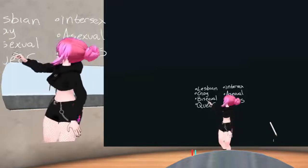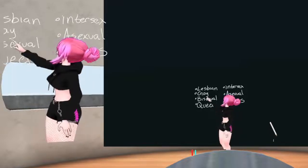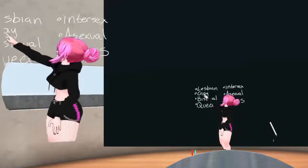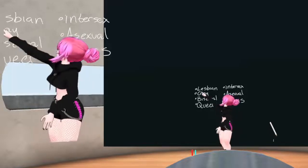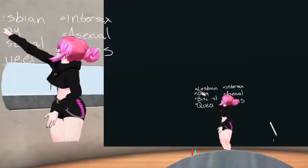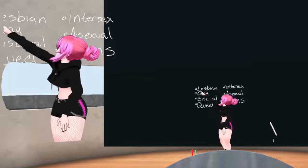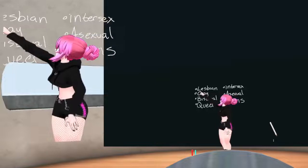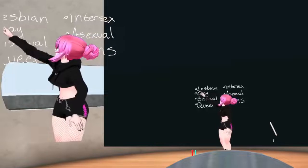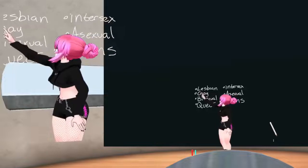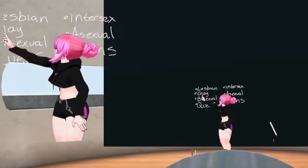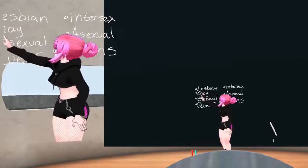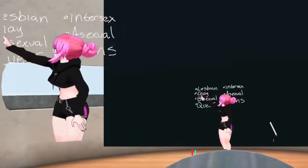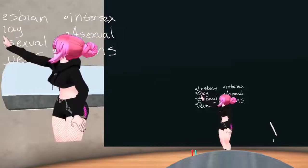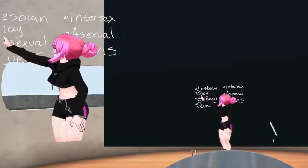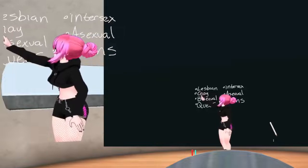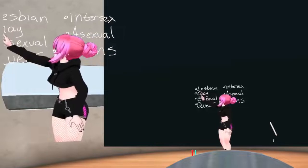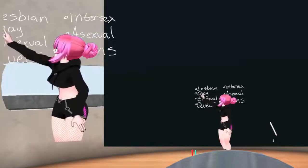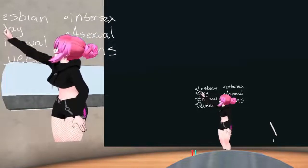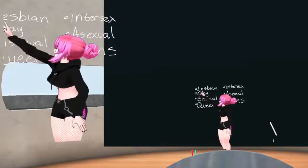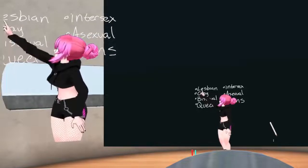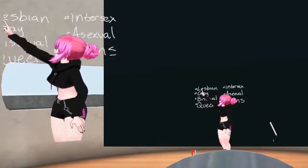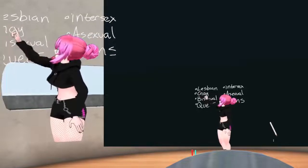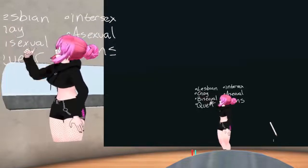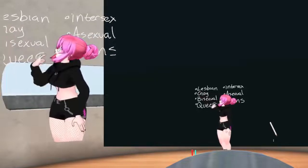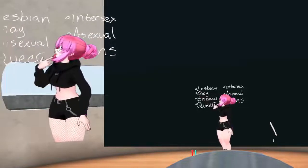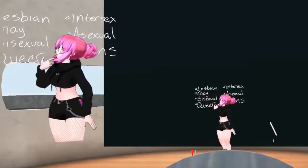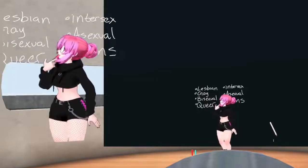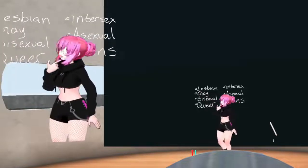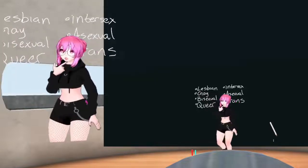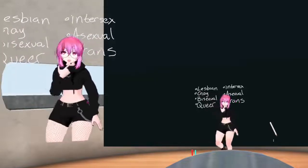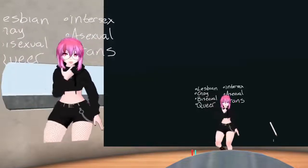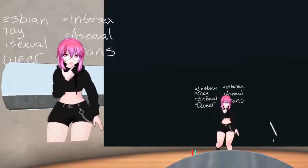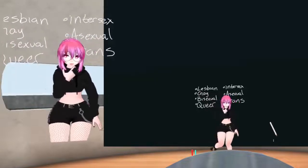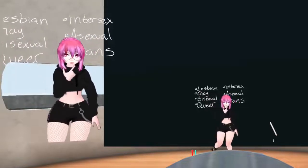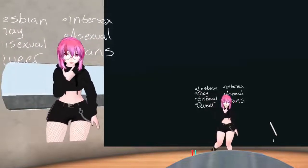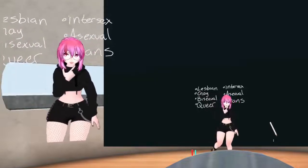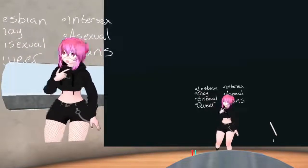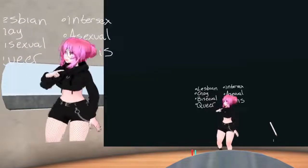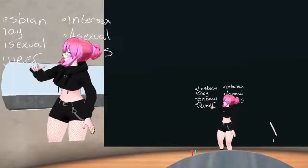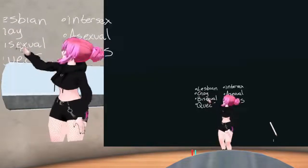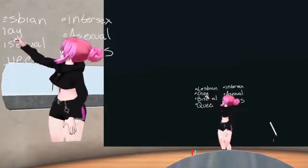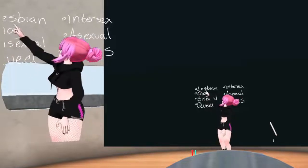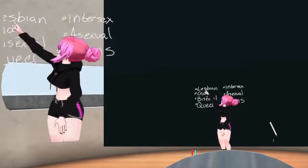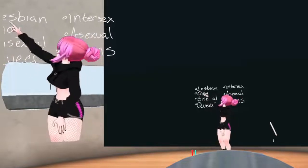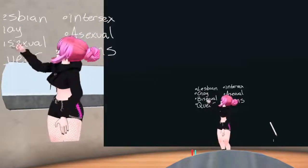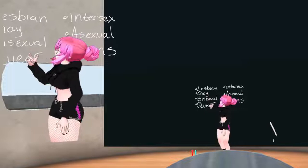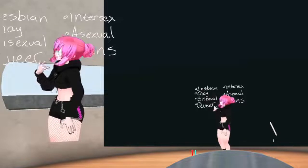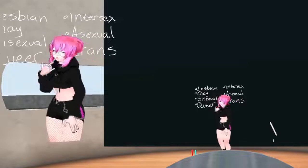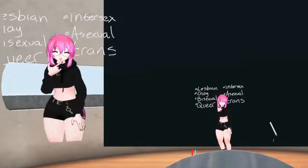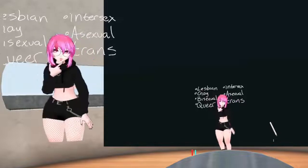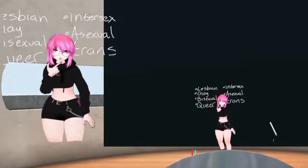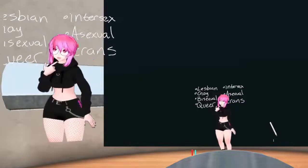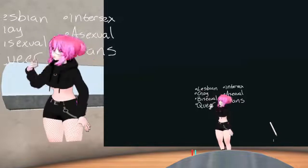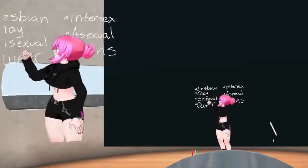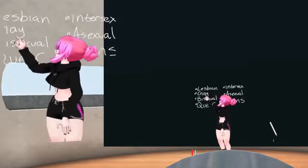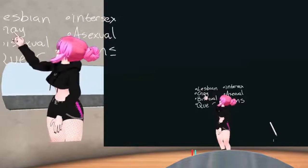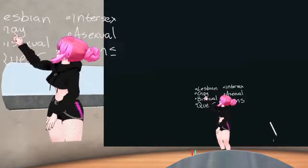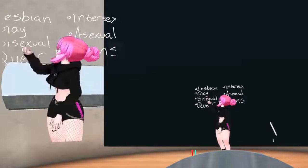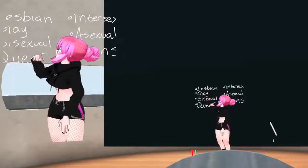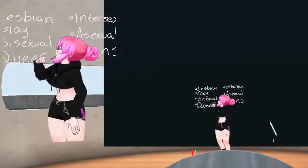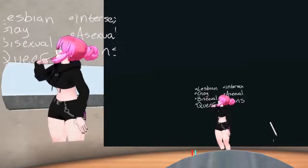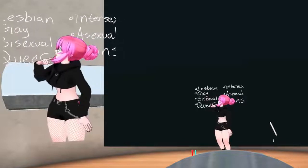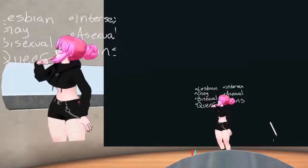thing. L for lesbian, G for gay, so that same hand placement, but a different letter. So